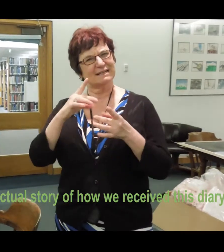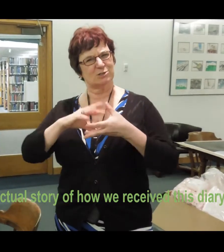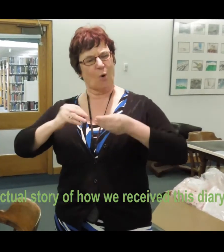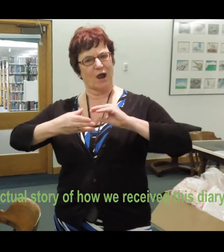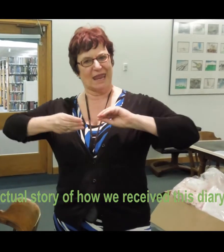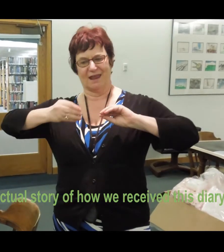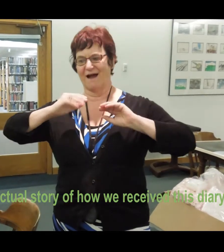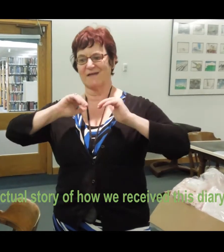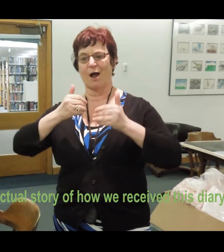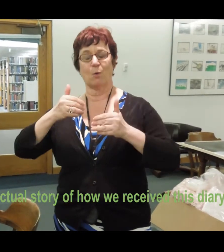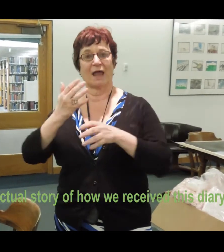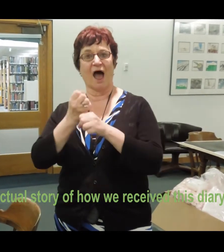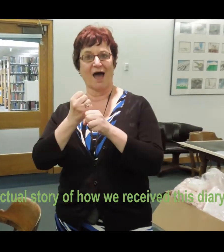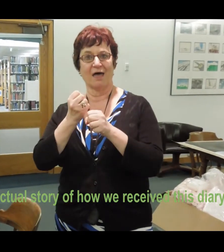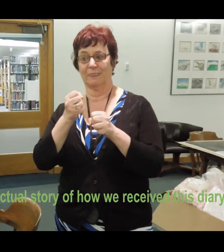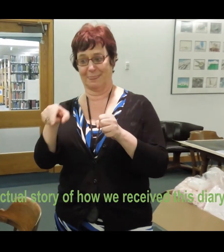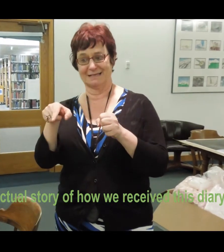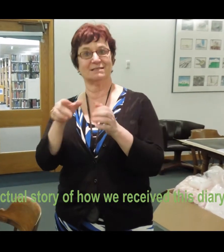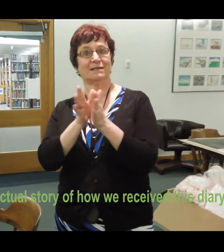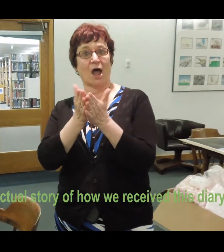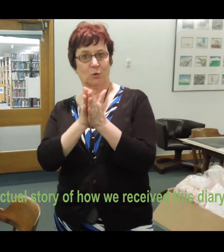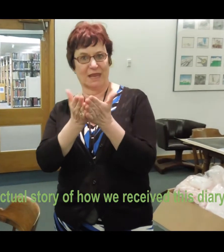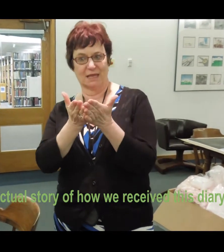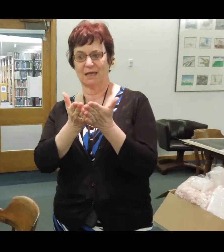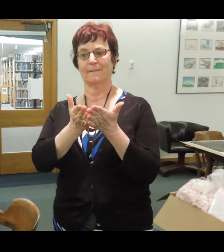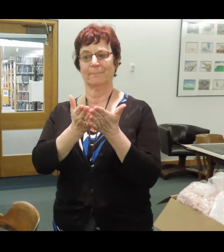This is an interesting story about how we actually received this diary.